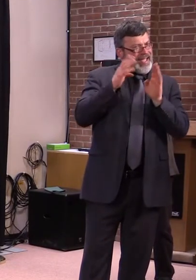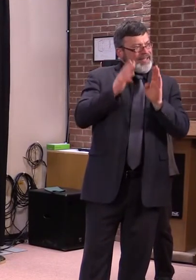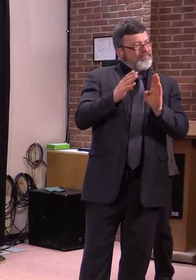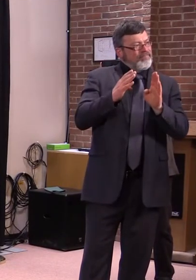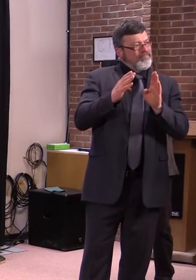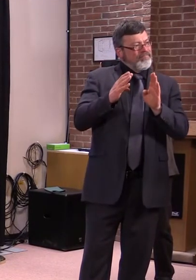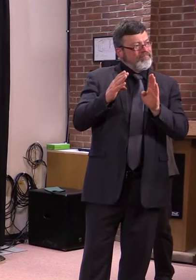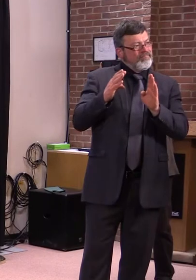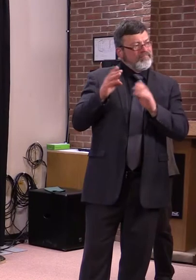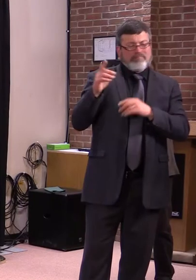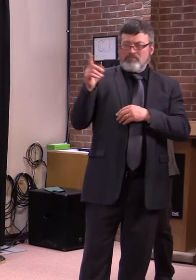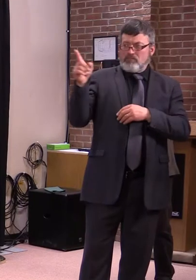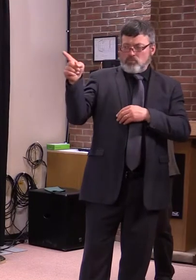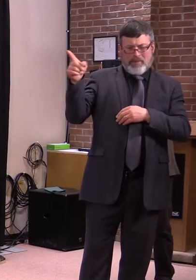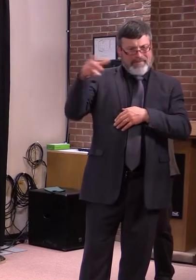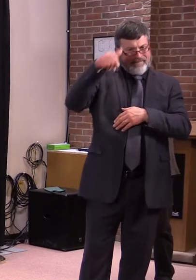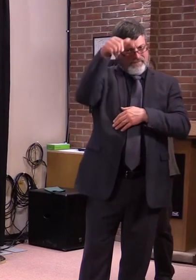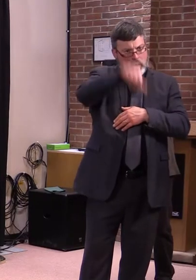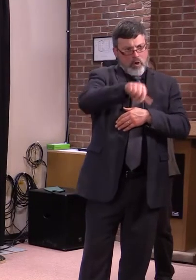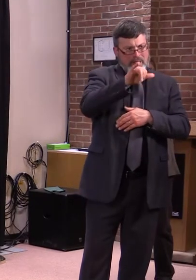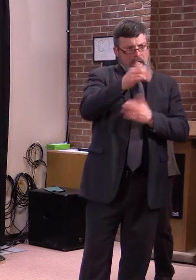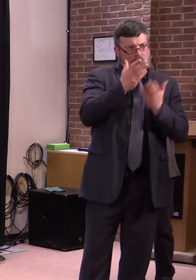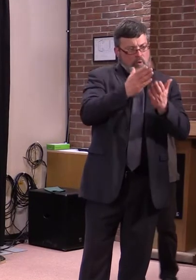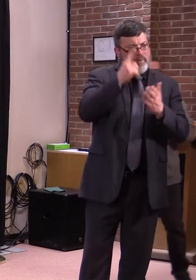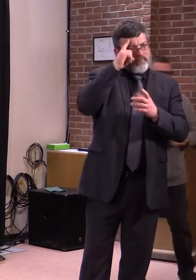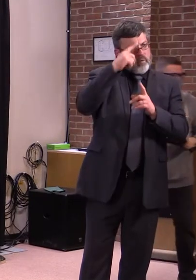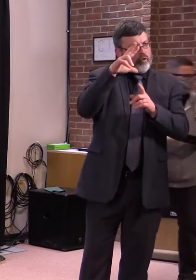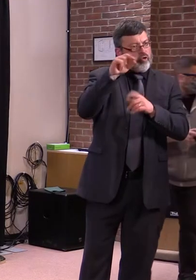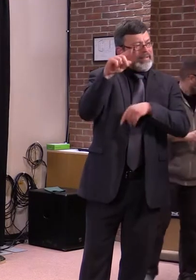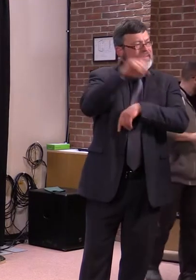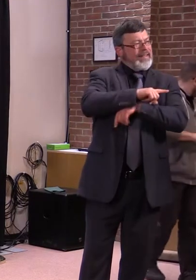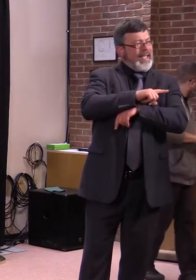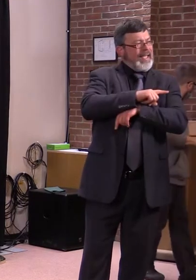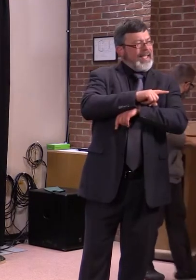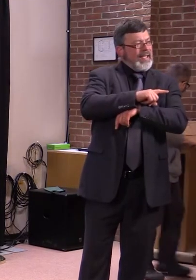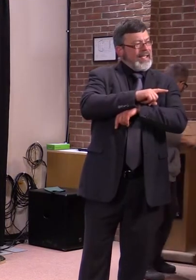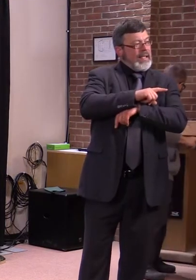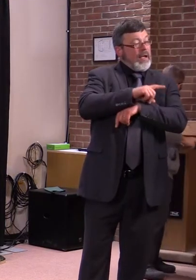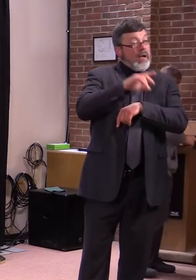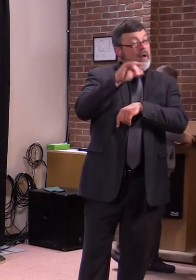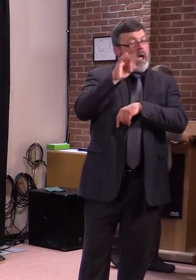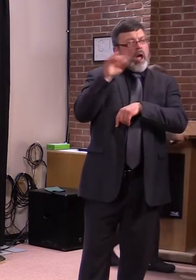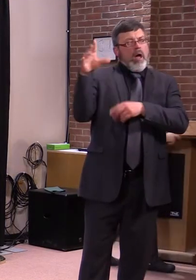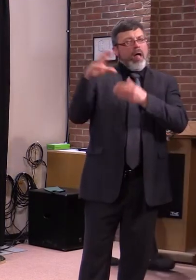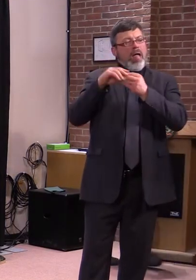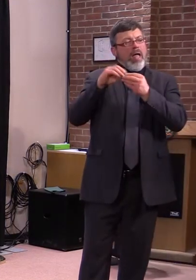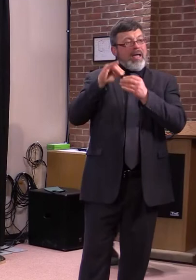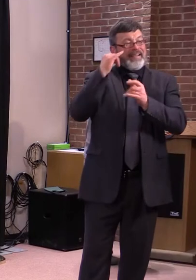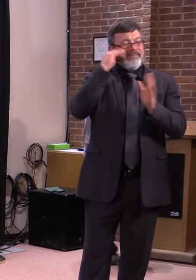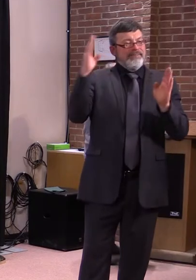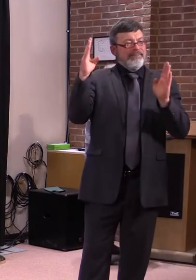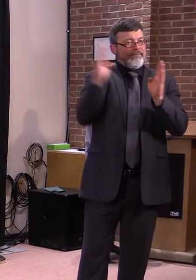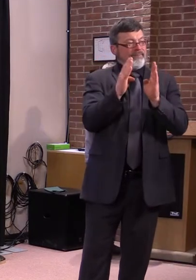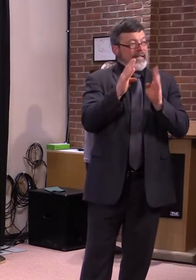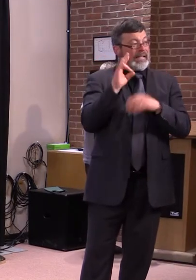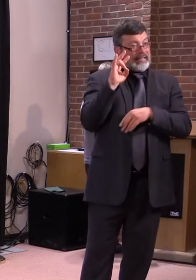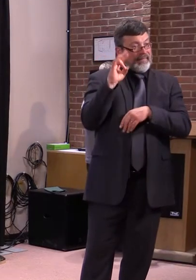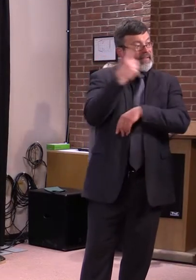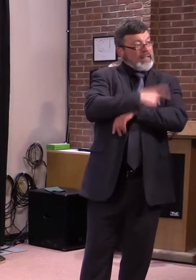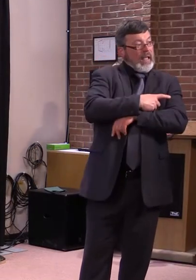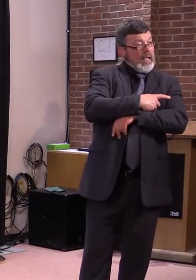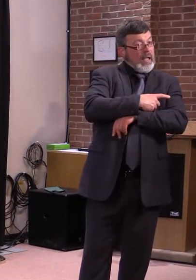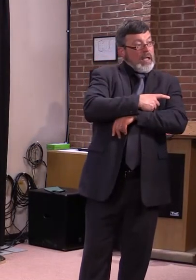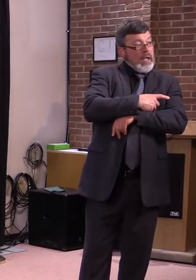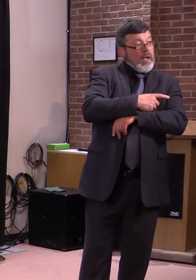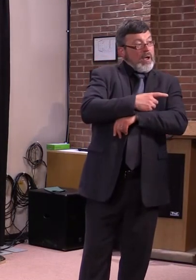vetoed, if they changed it to 7 business days and instead of the currently proposed one, is everything